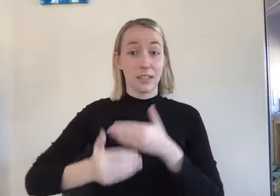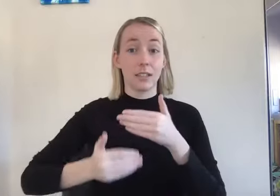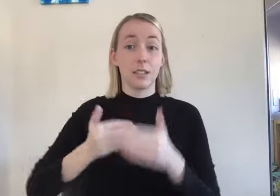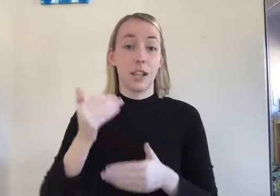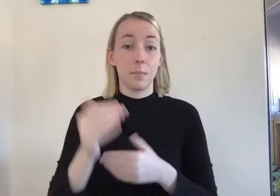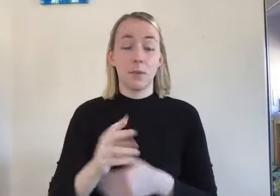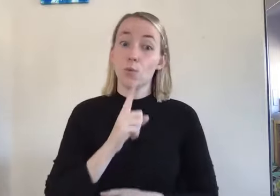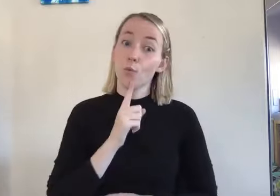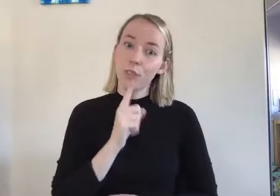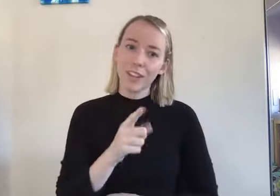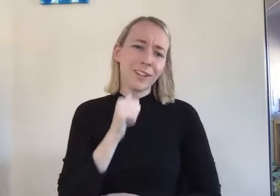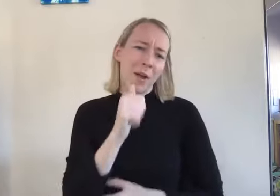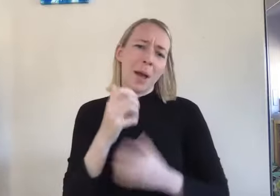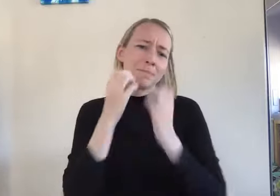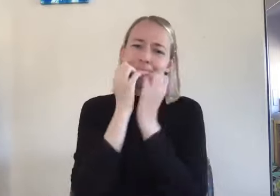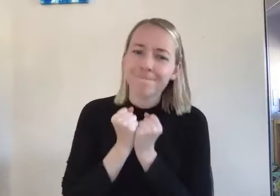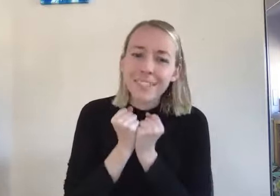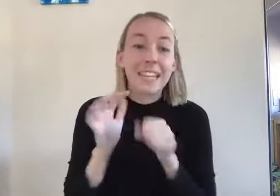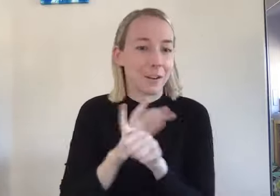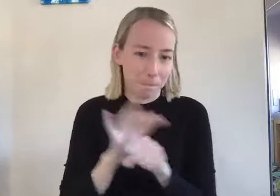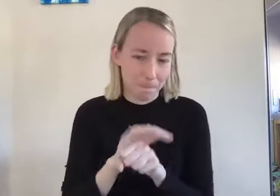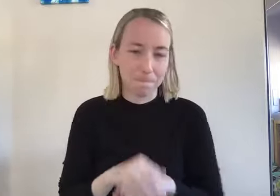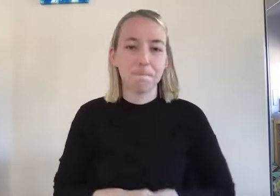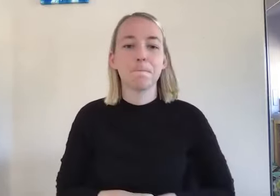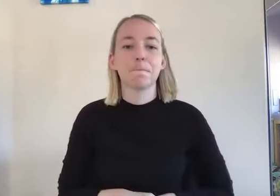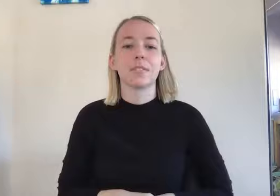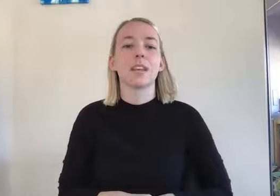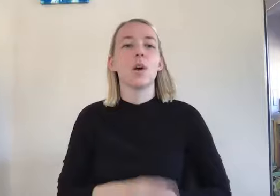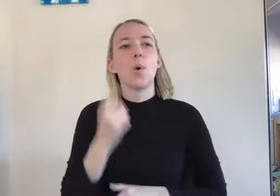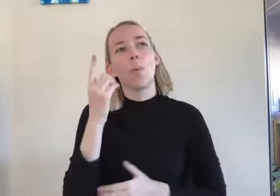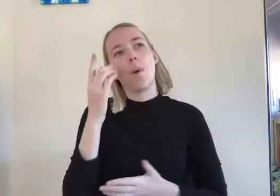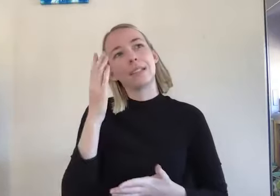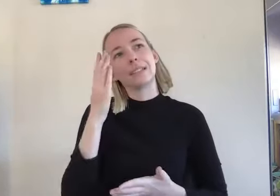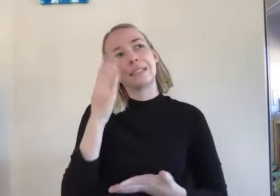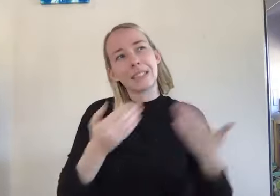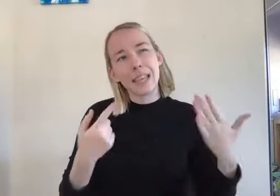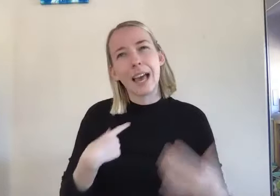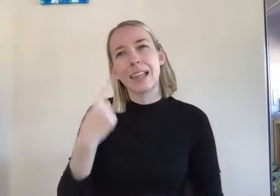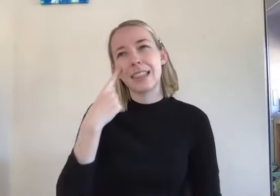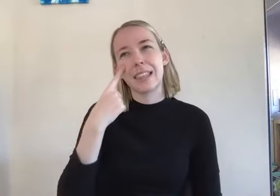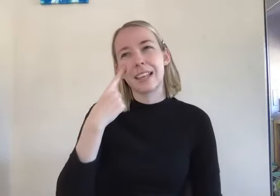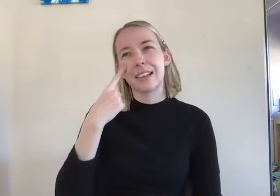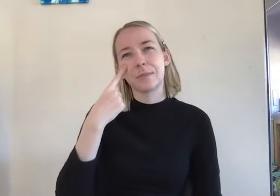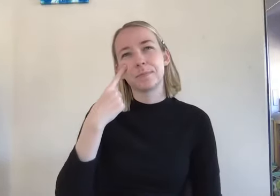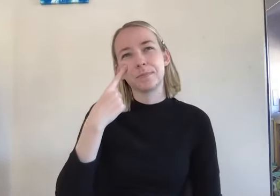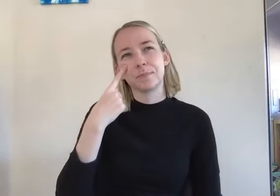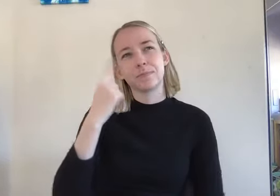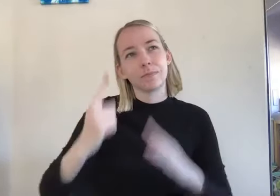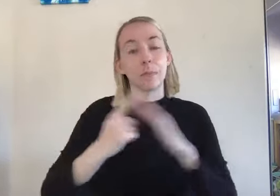the ninth step is highly underrated. And one of the things I think that comes about is that we make the world